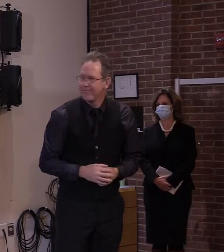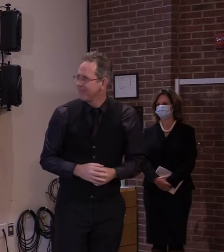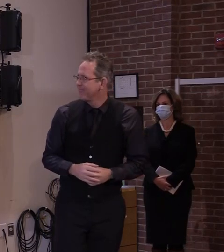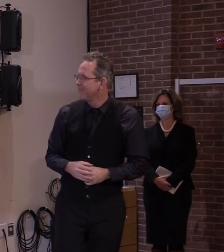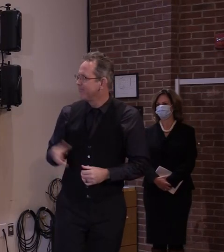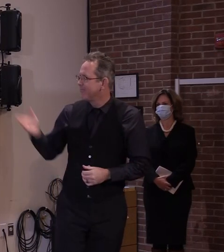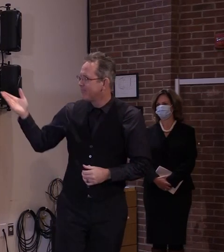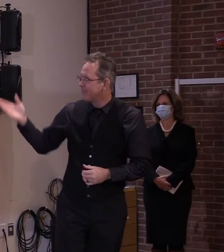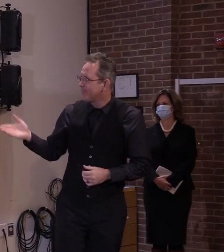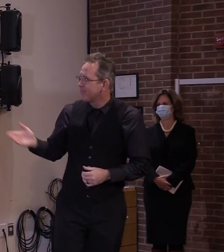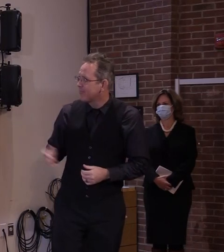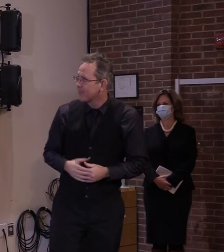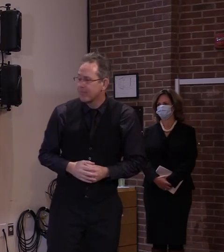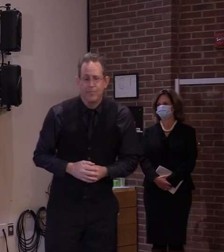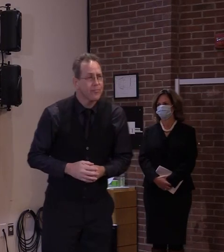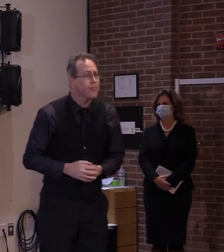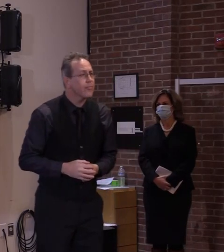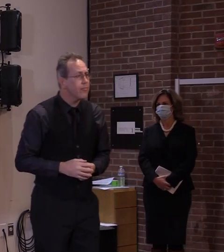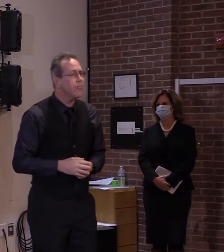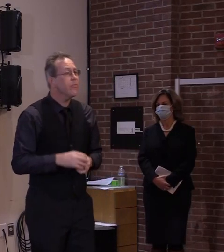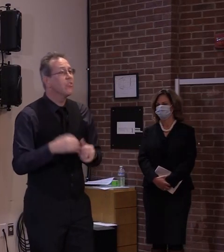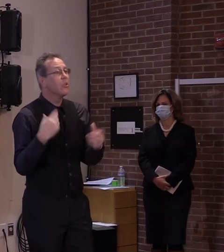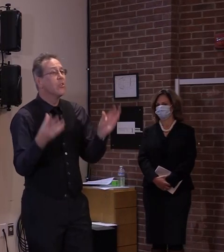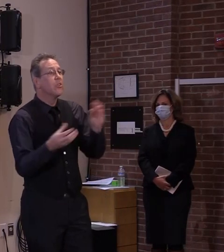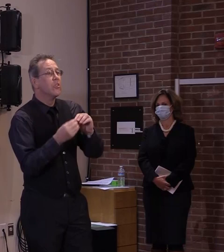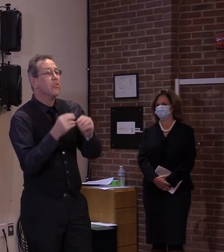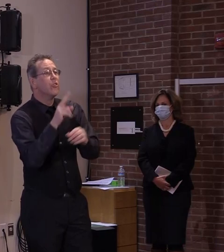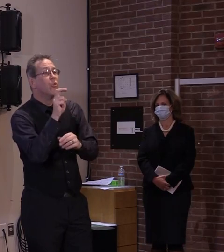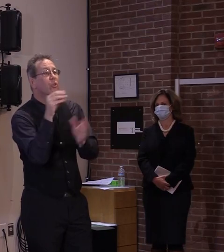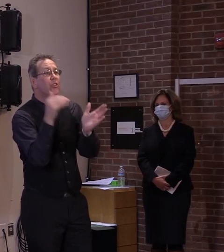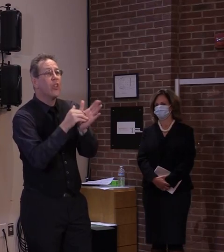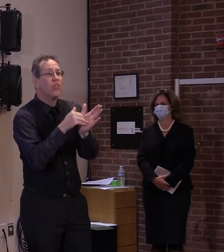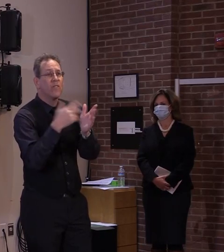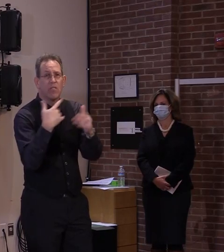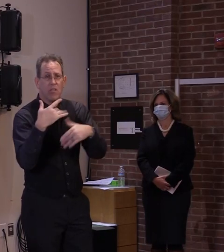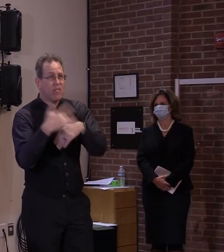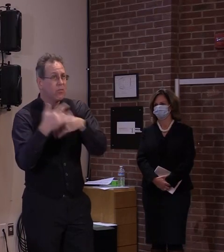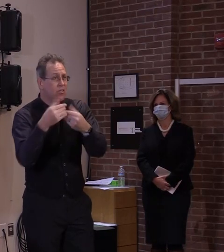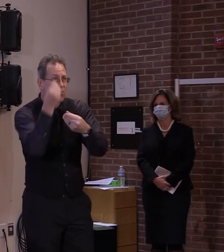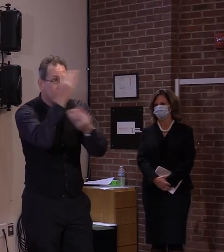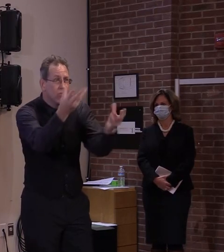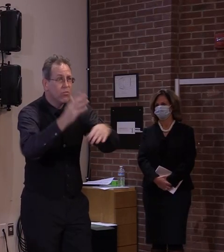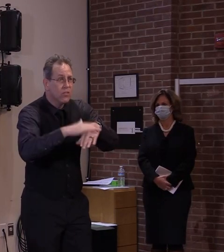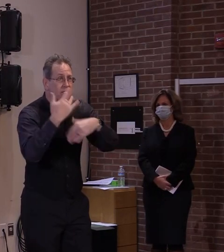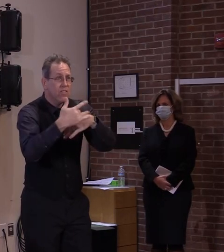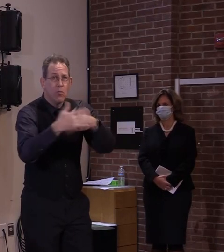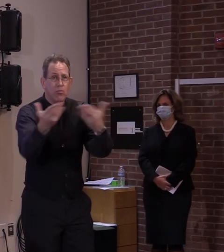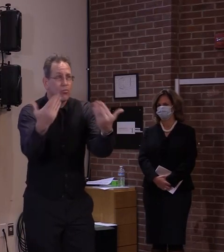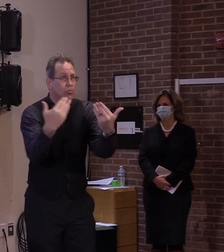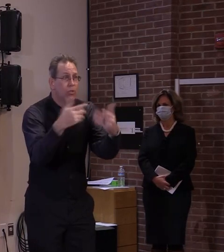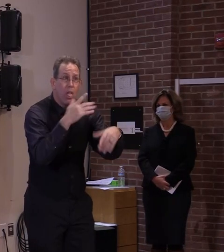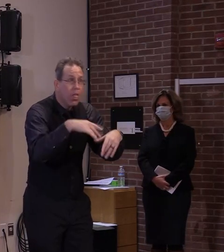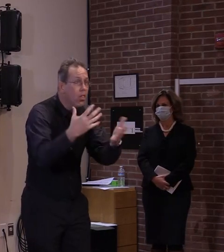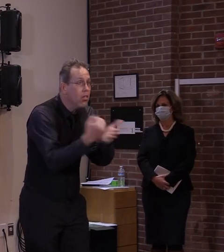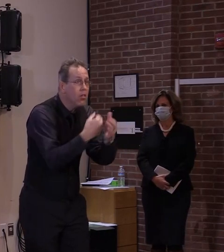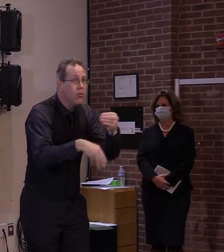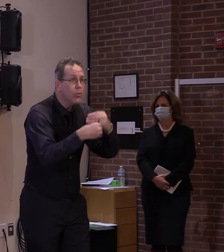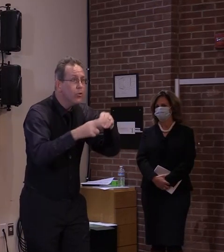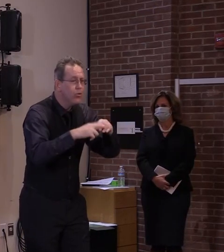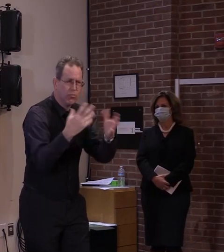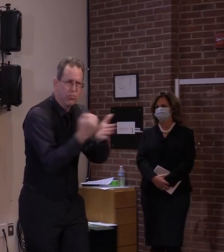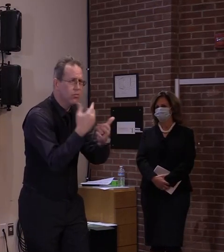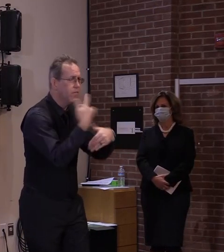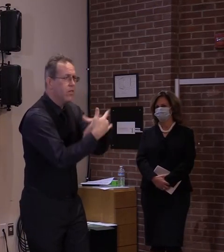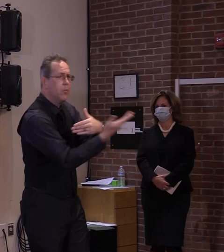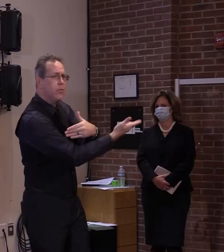are eligible for their booster shot but have not yet received it. So good progress, 19,000 more Vermonters this week,